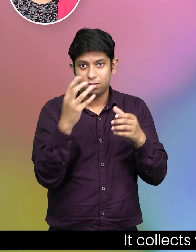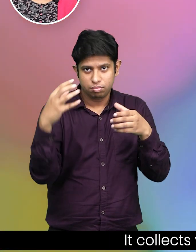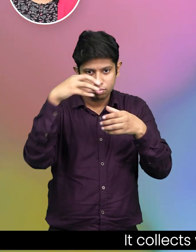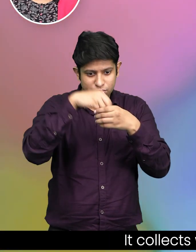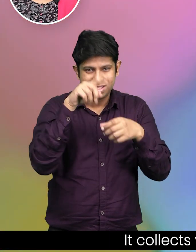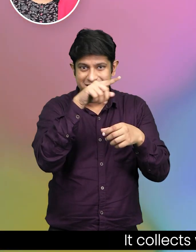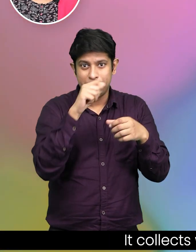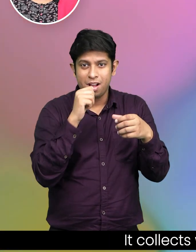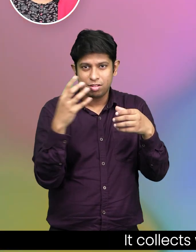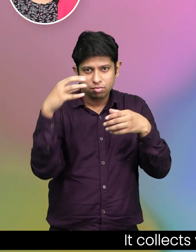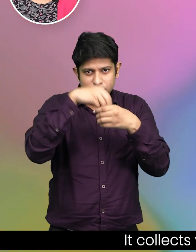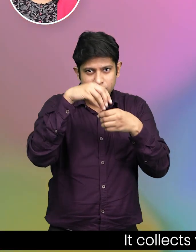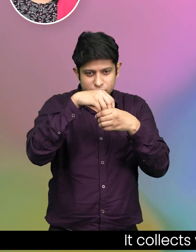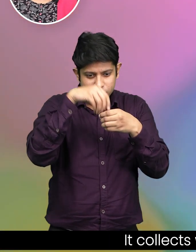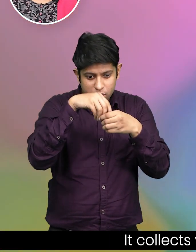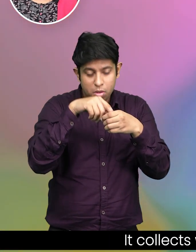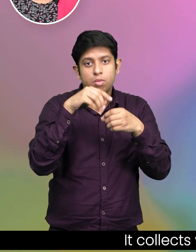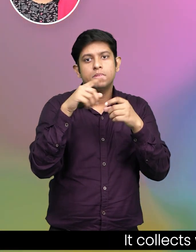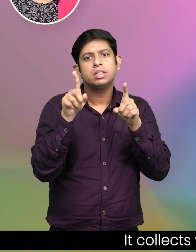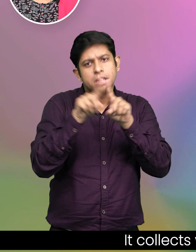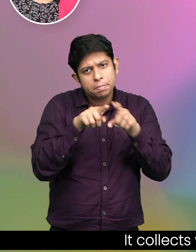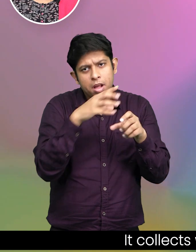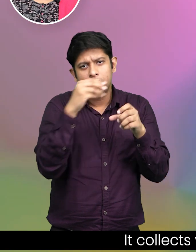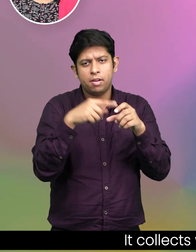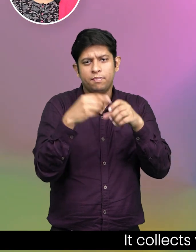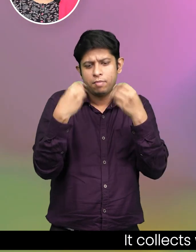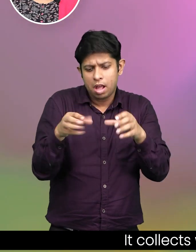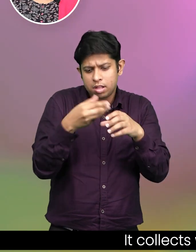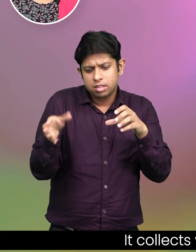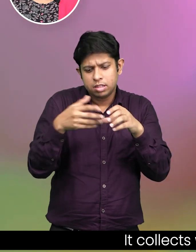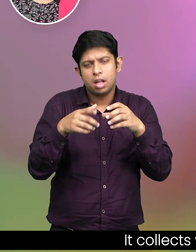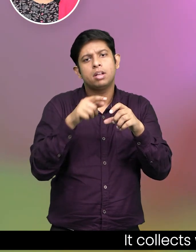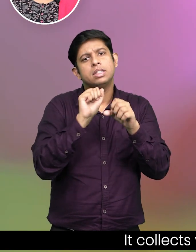It collects water and waste from the body,